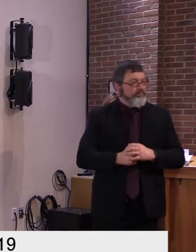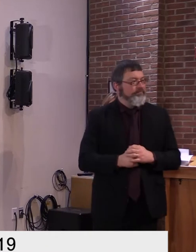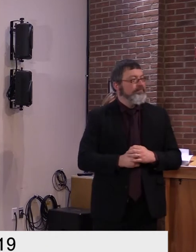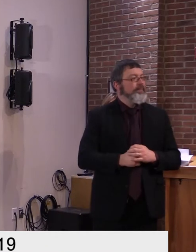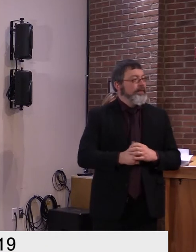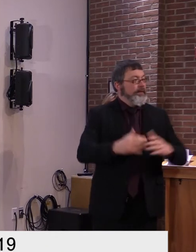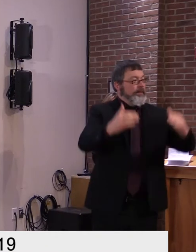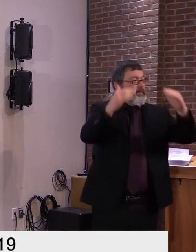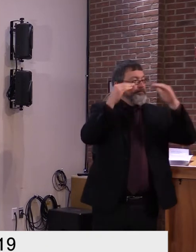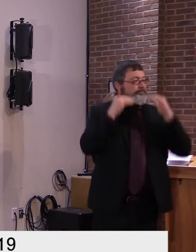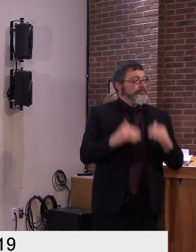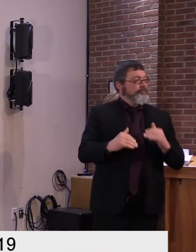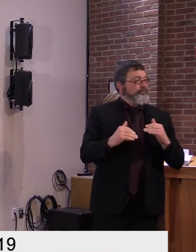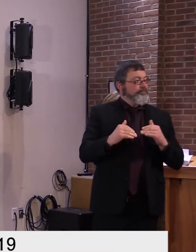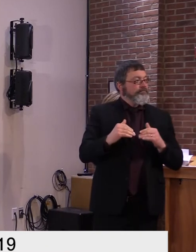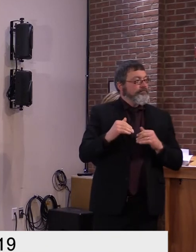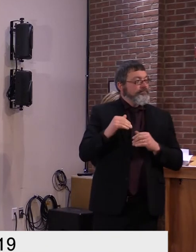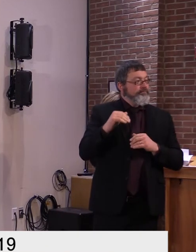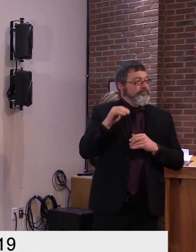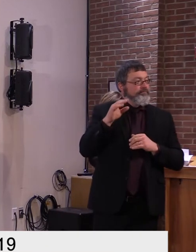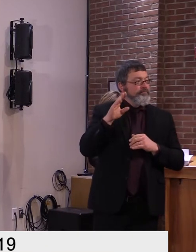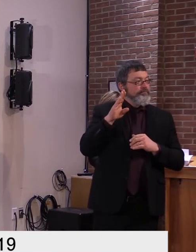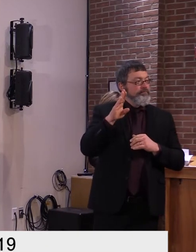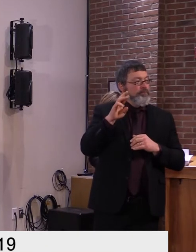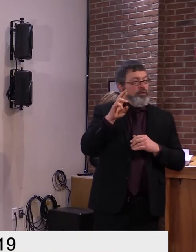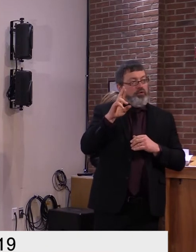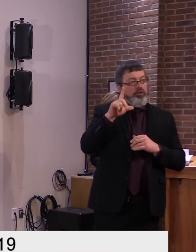Liz, Burlington Free Press.